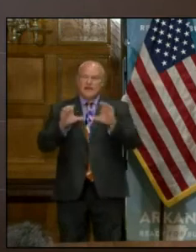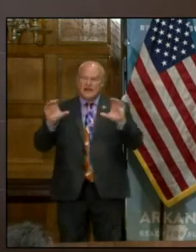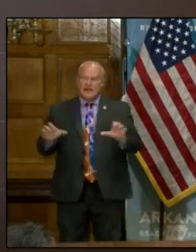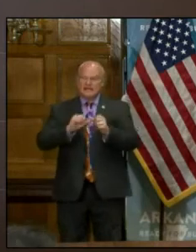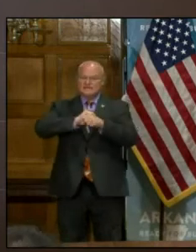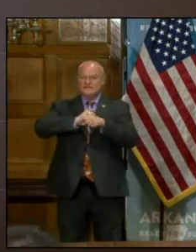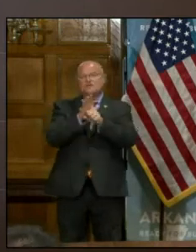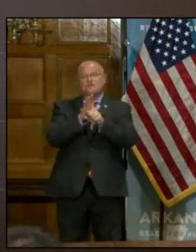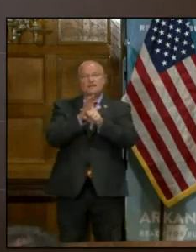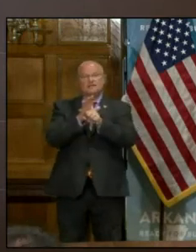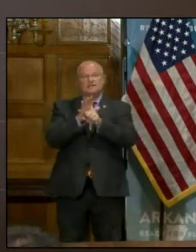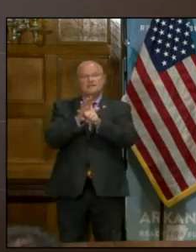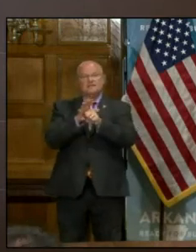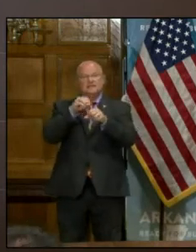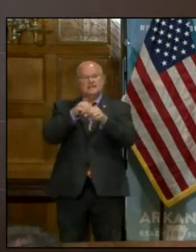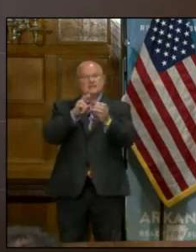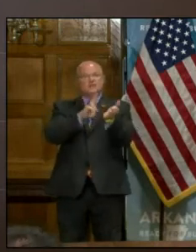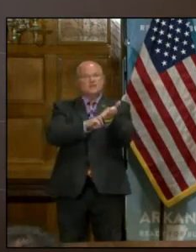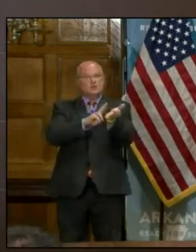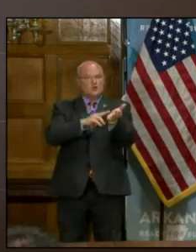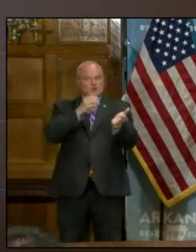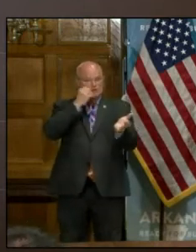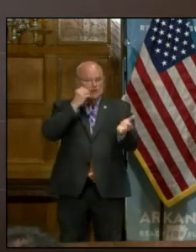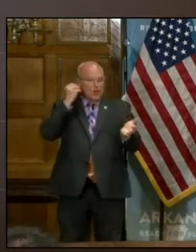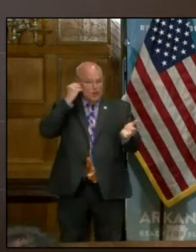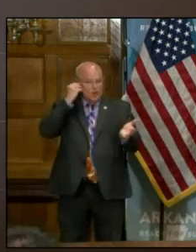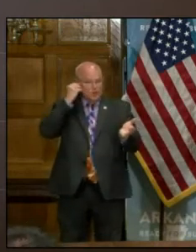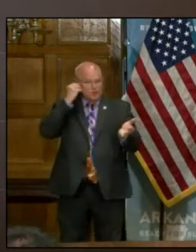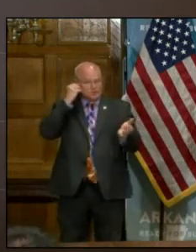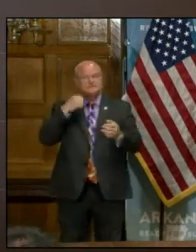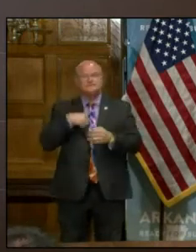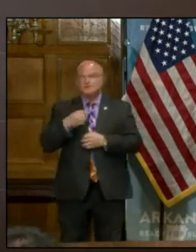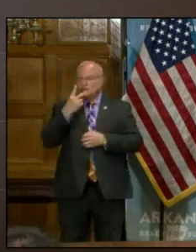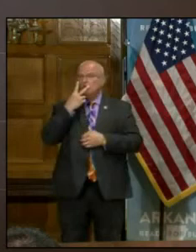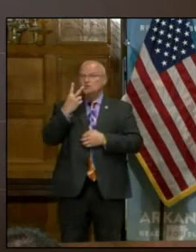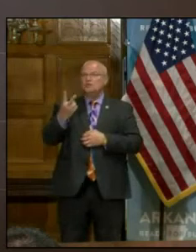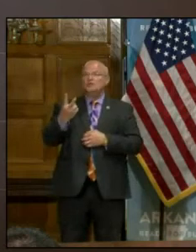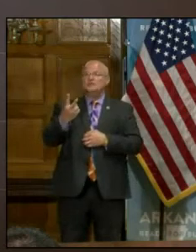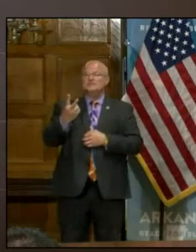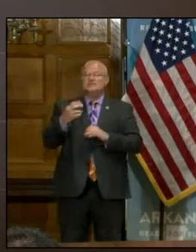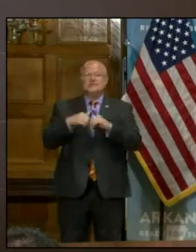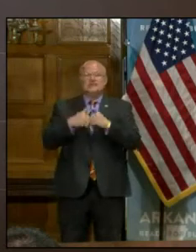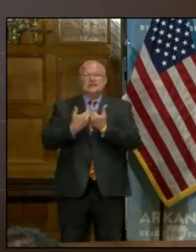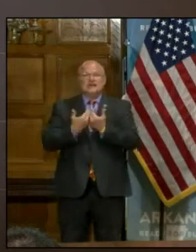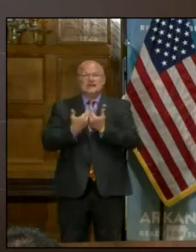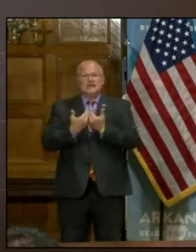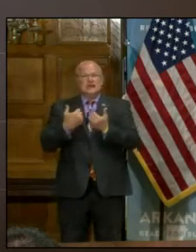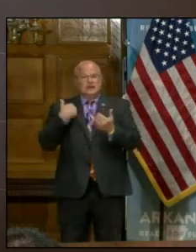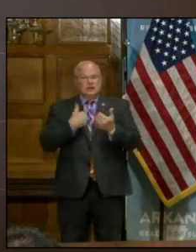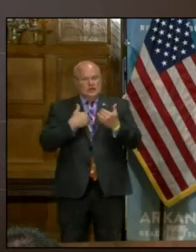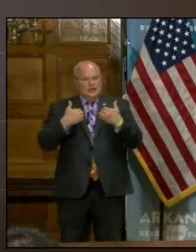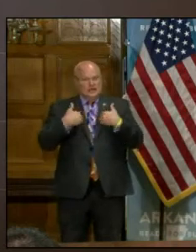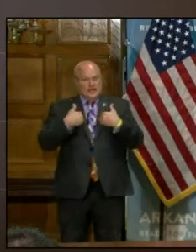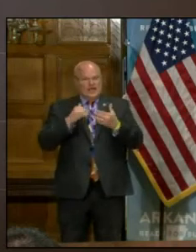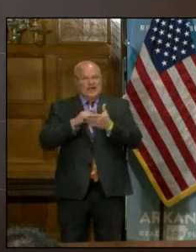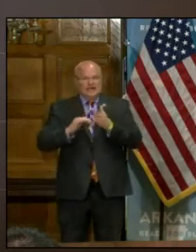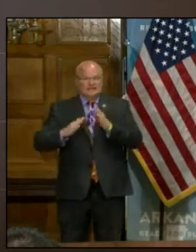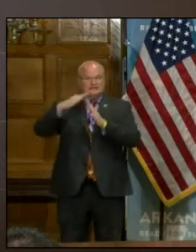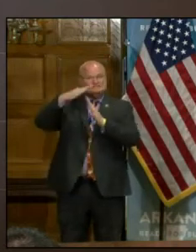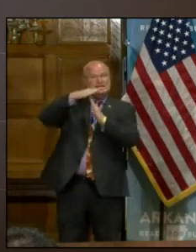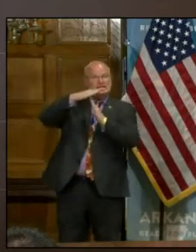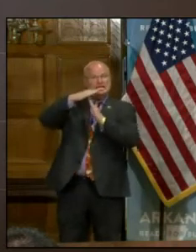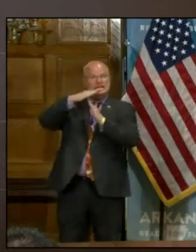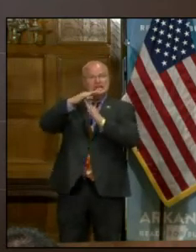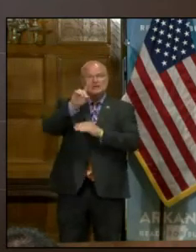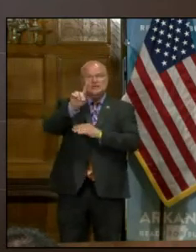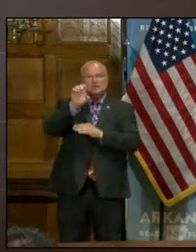active COVID-19 cases in nursing homes. And so you can see how we had the peak